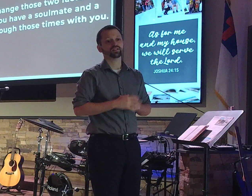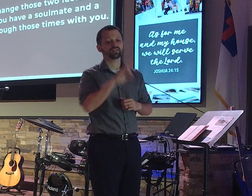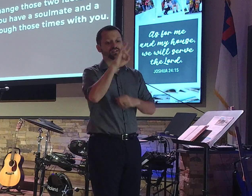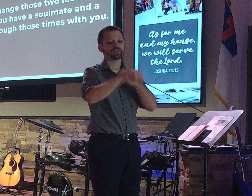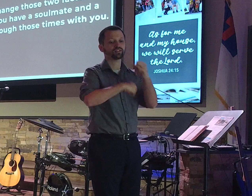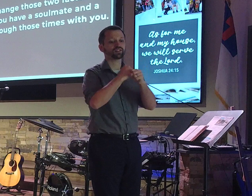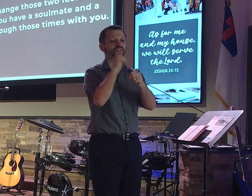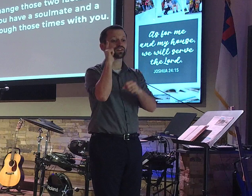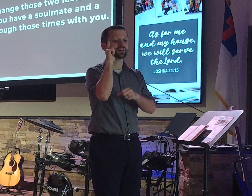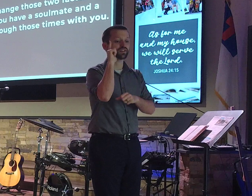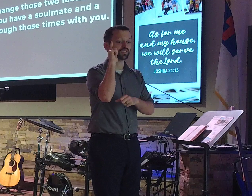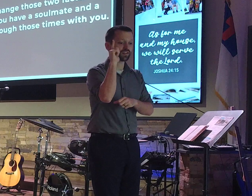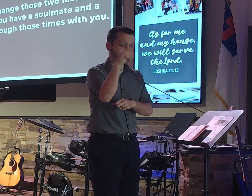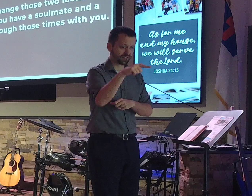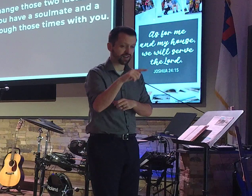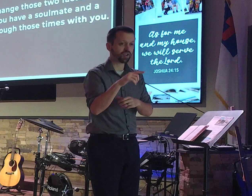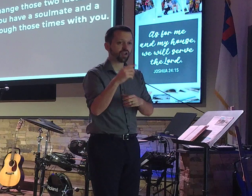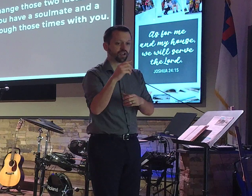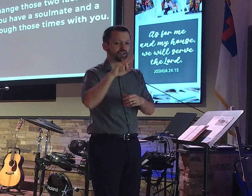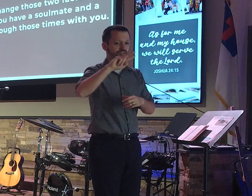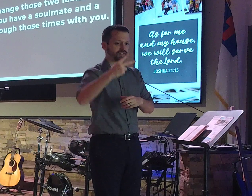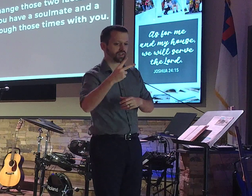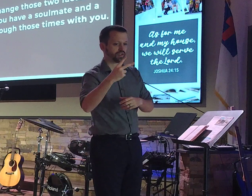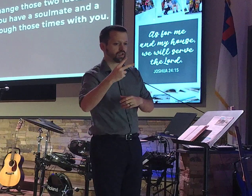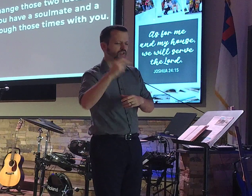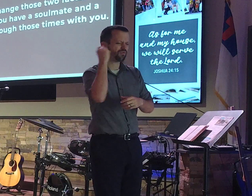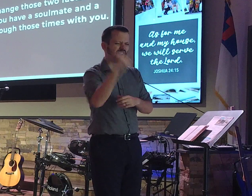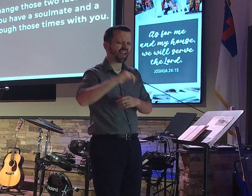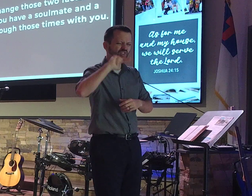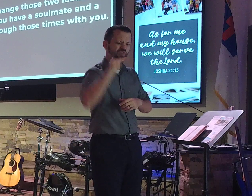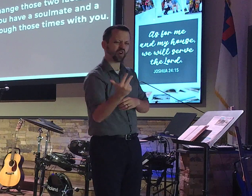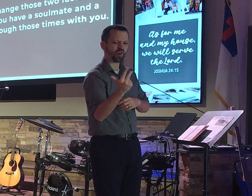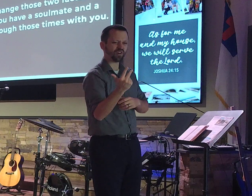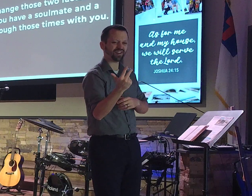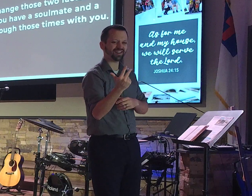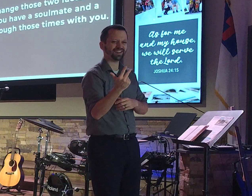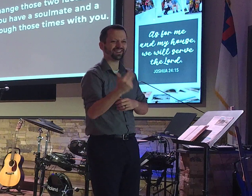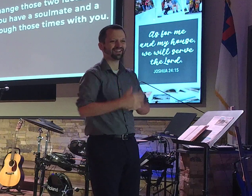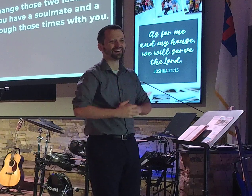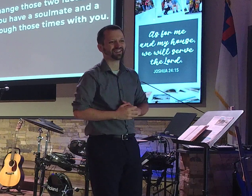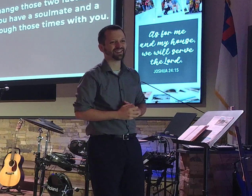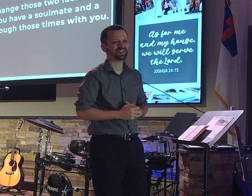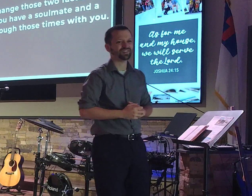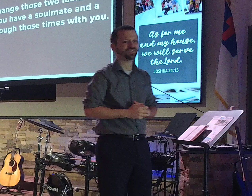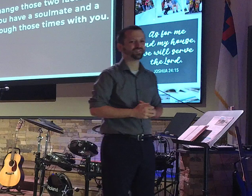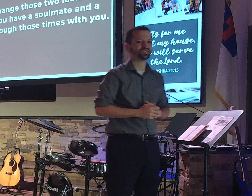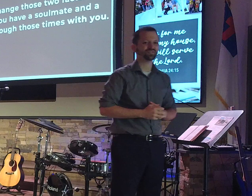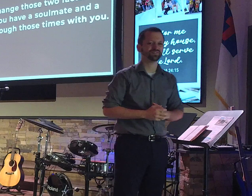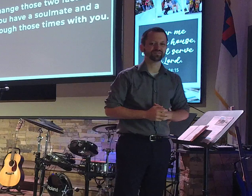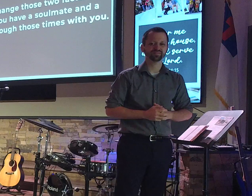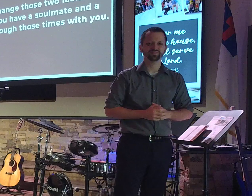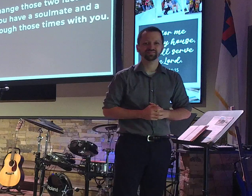7 years later, we were married with two kids. Then real quickly, we were married with three kids.